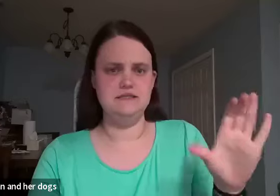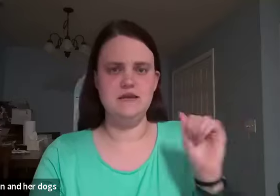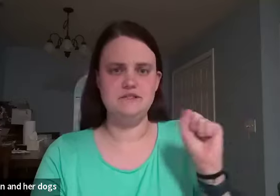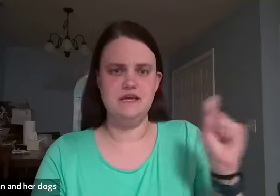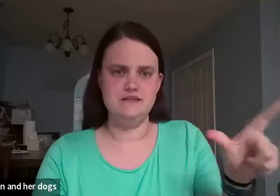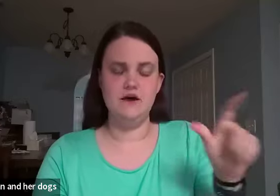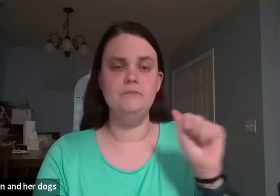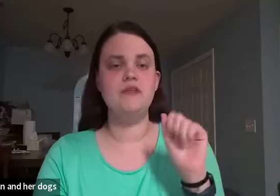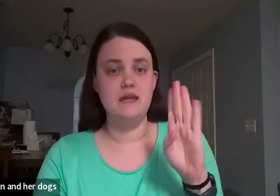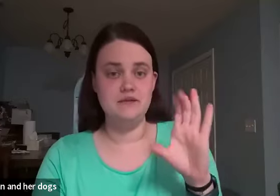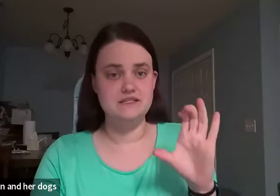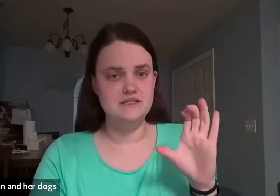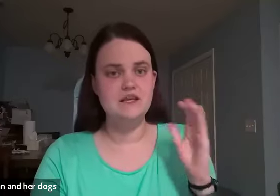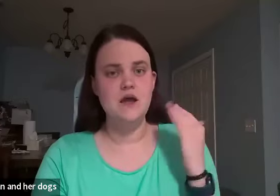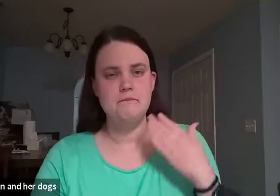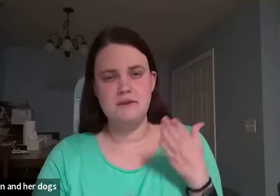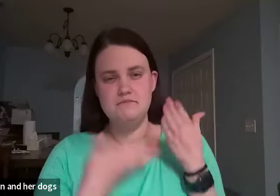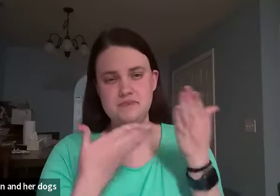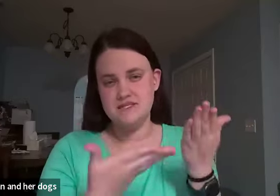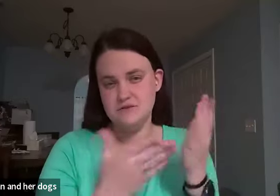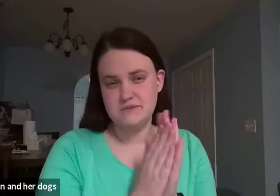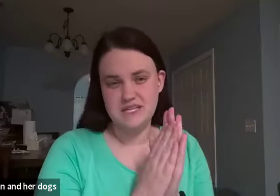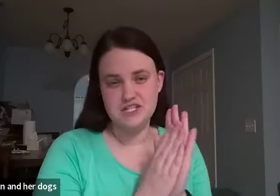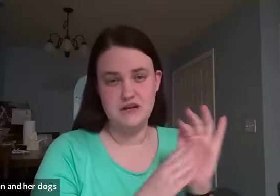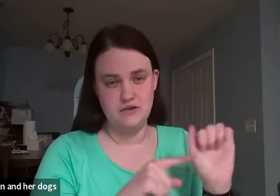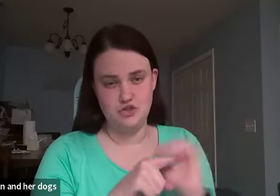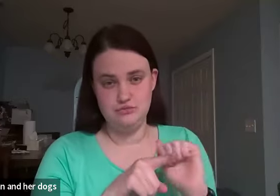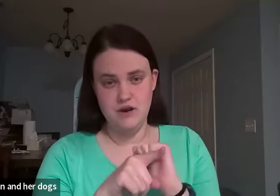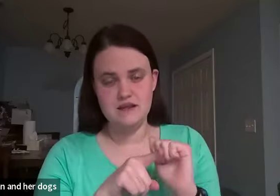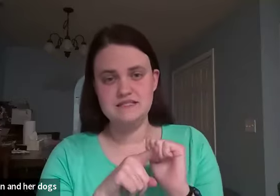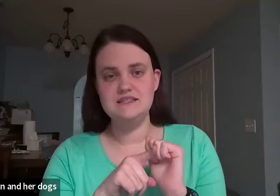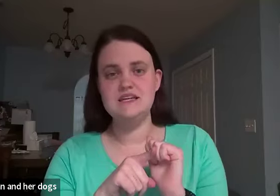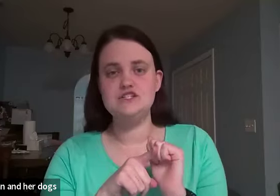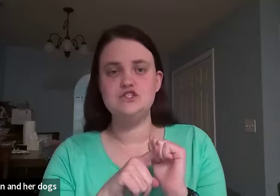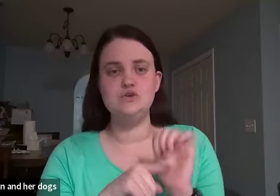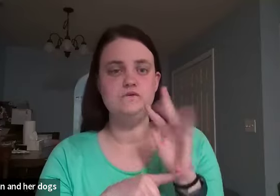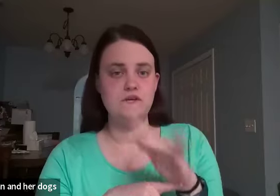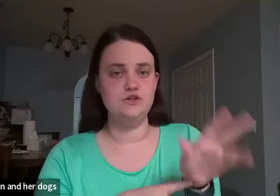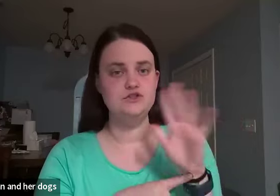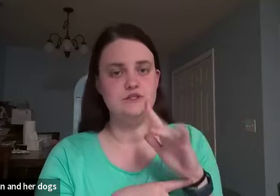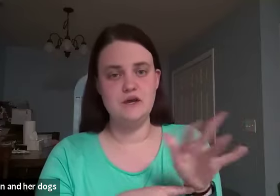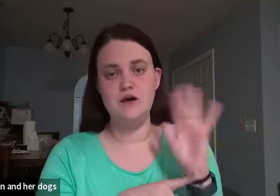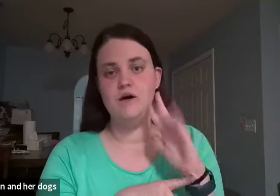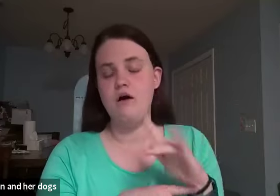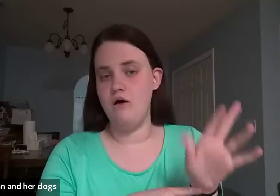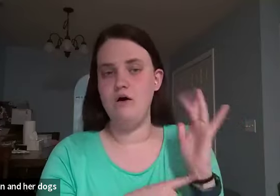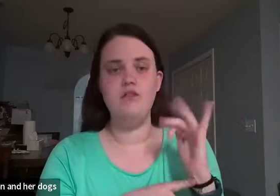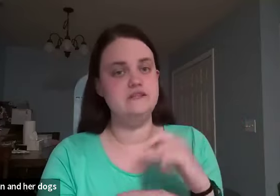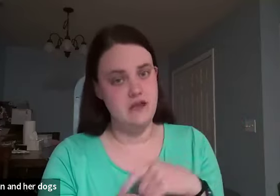ABCs, I keep wanting to say ASL, ABCs, my best recommendation on how to practice is to finger spell all the